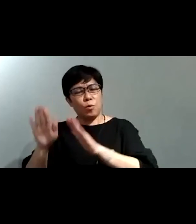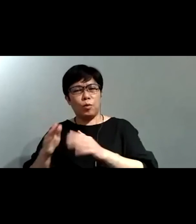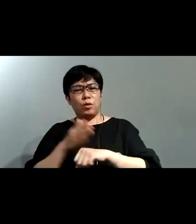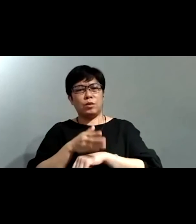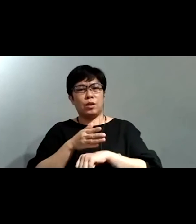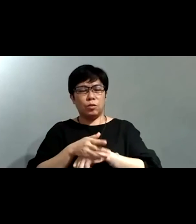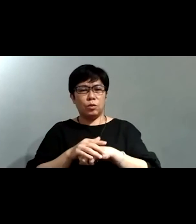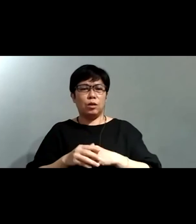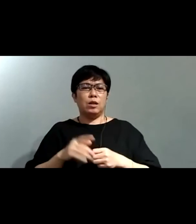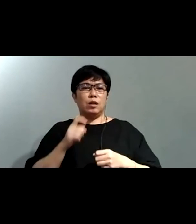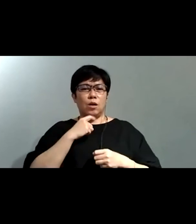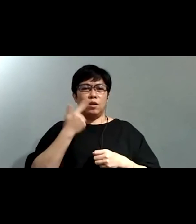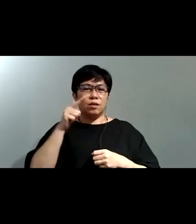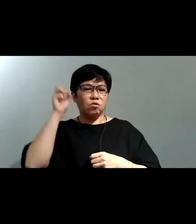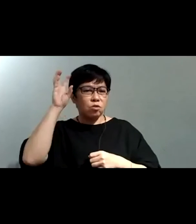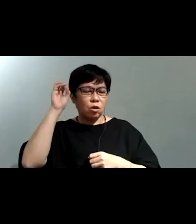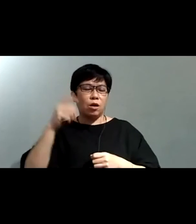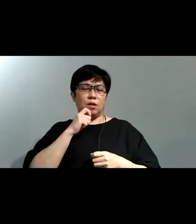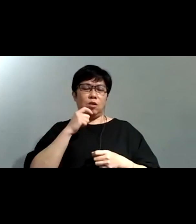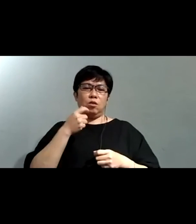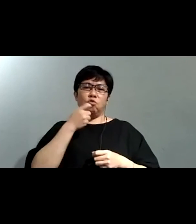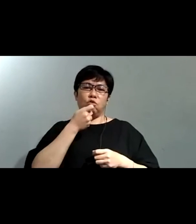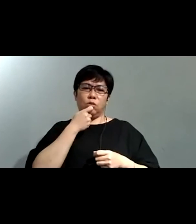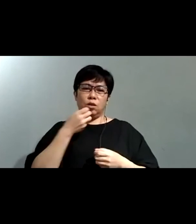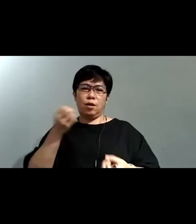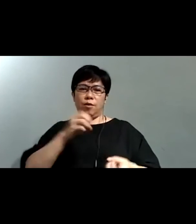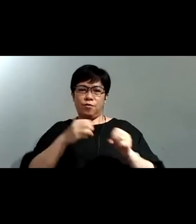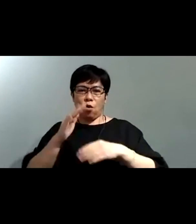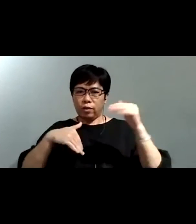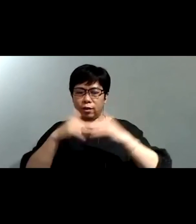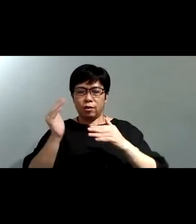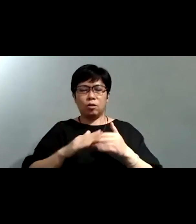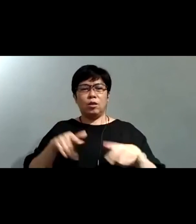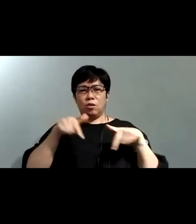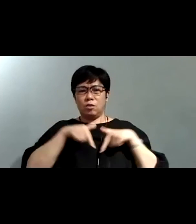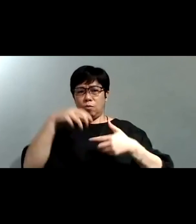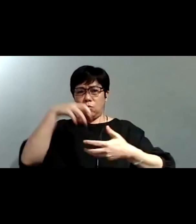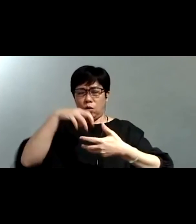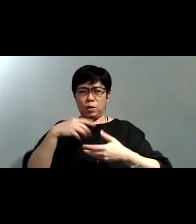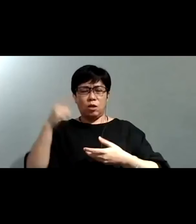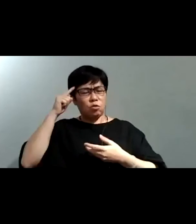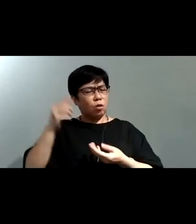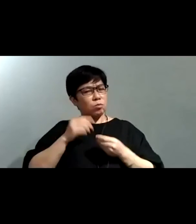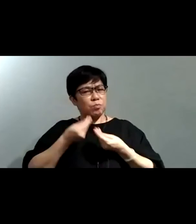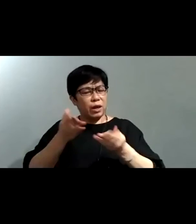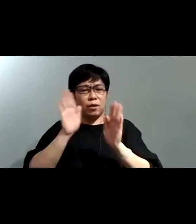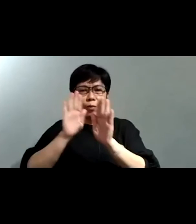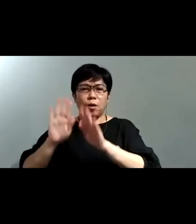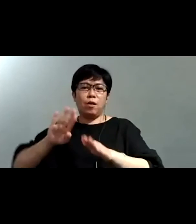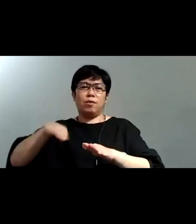the mindset to contribute, but doesn't have a network or knowledge.